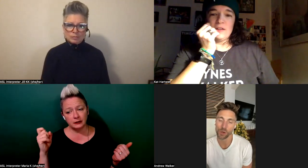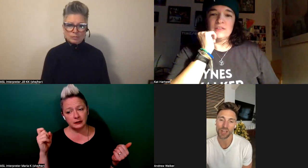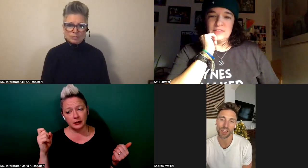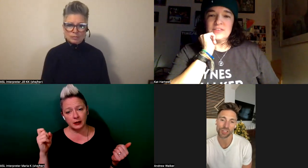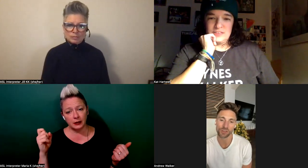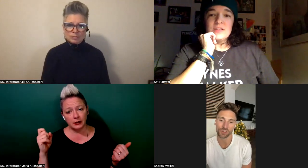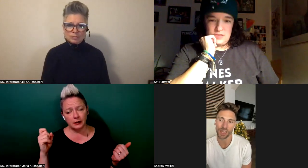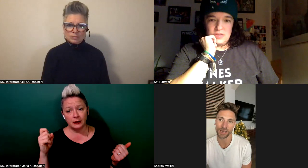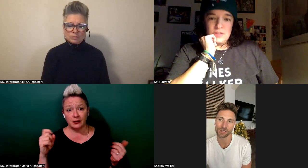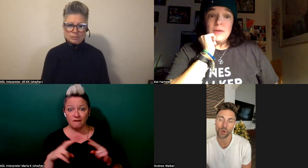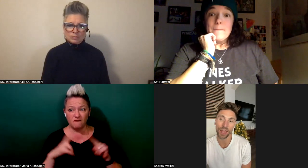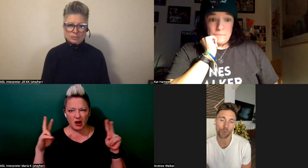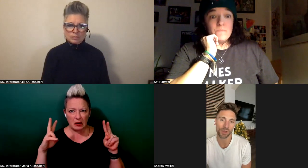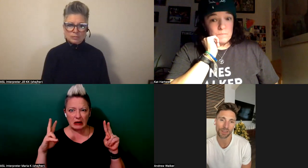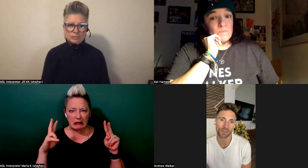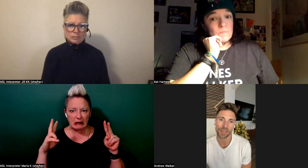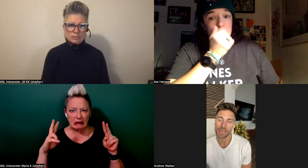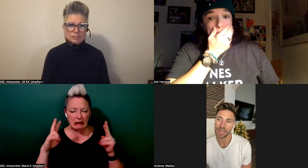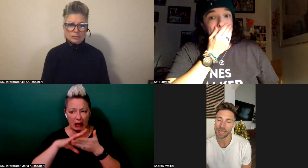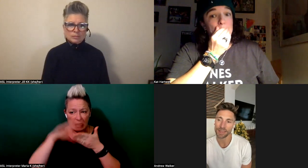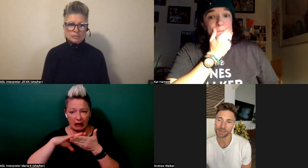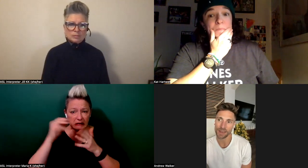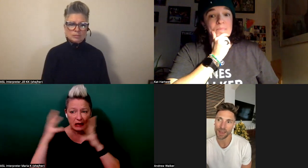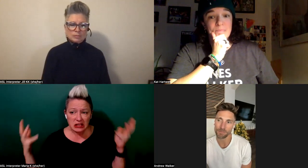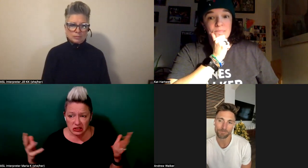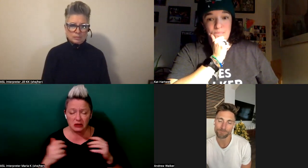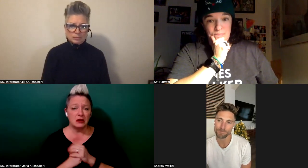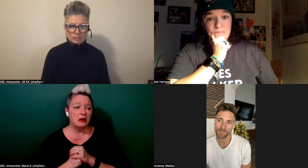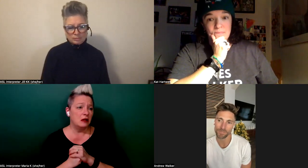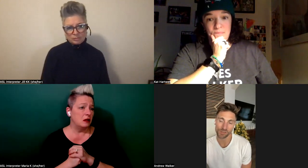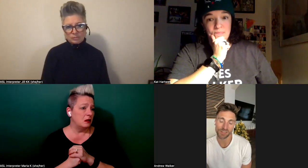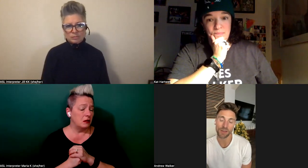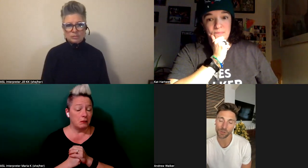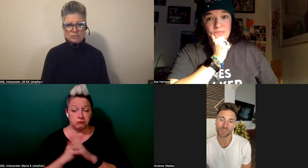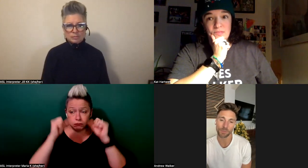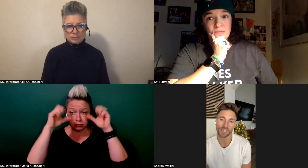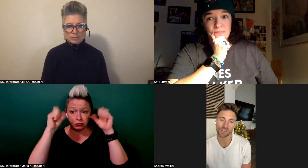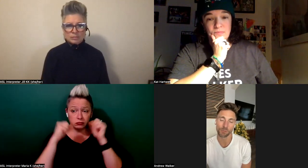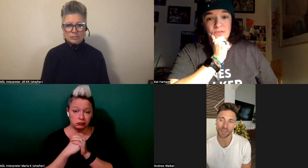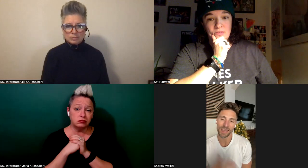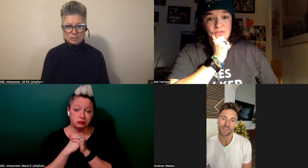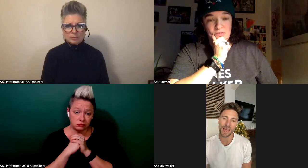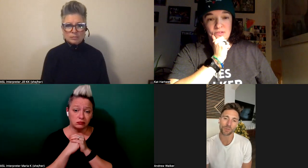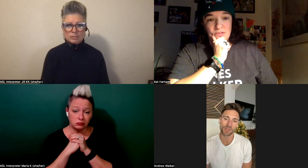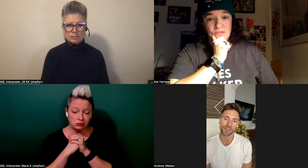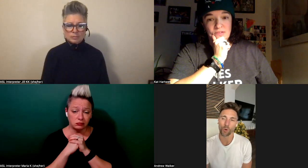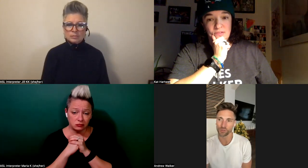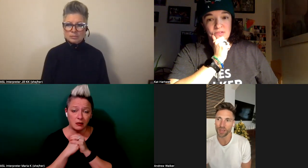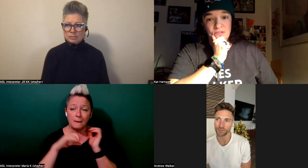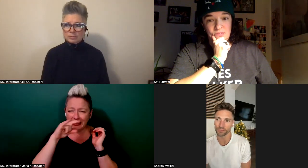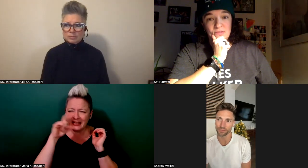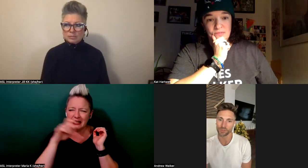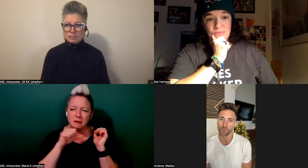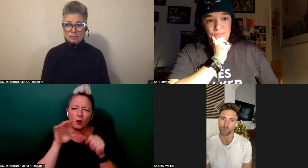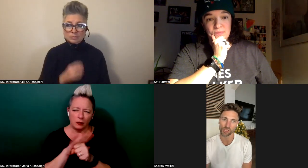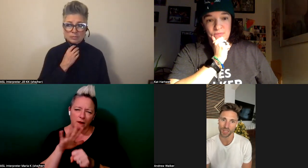it's so educational and it's so eye-opening. And so definitely want to take my kids there, but they have to be old